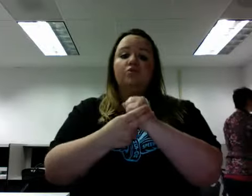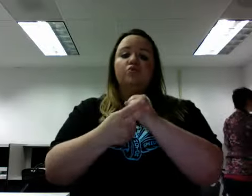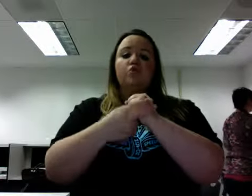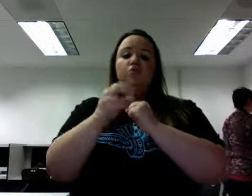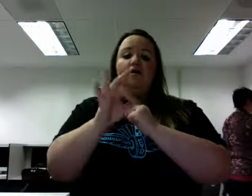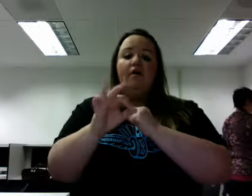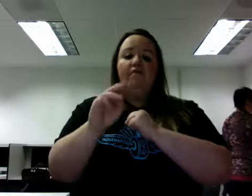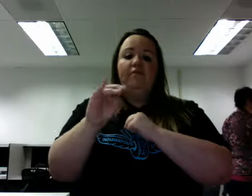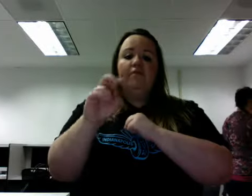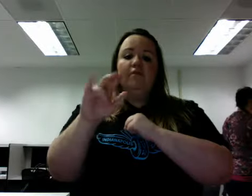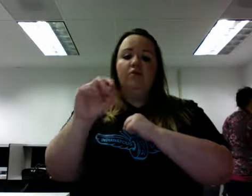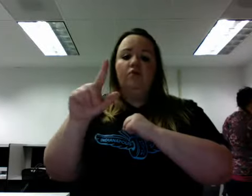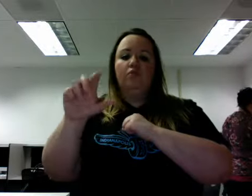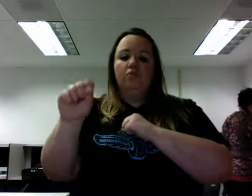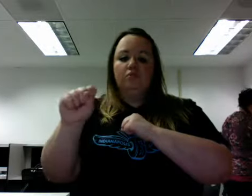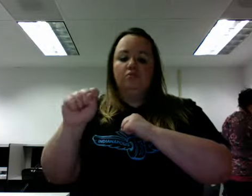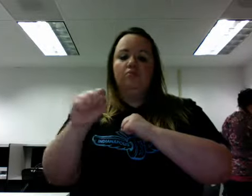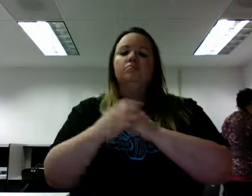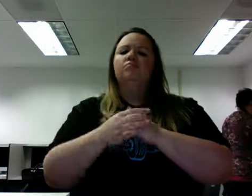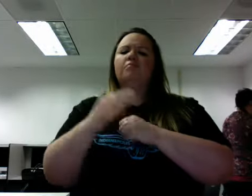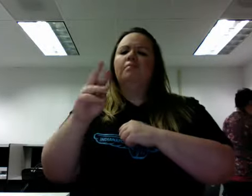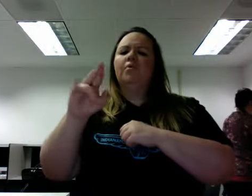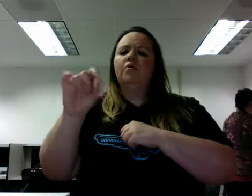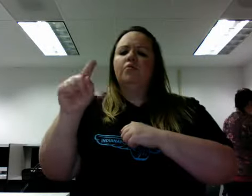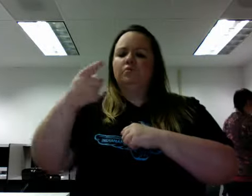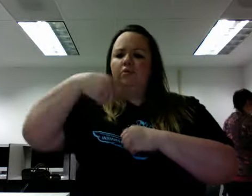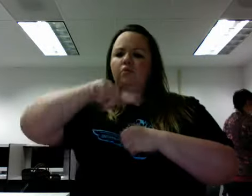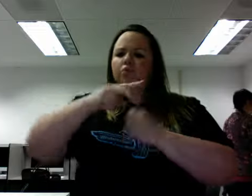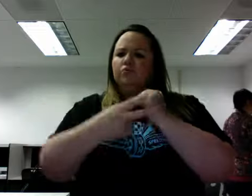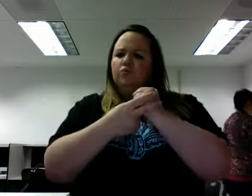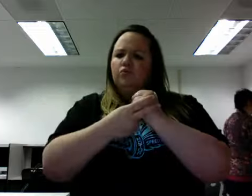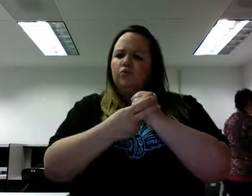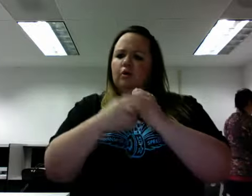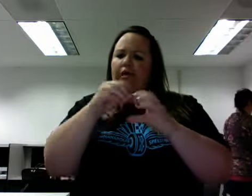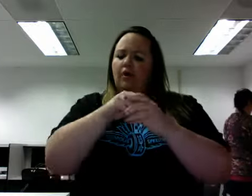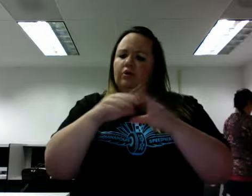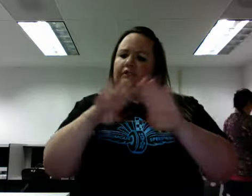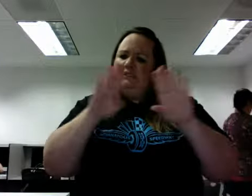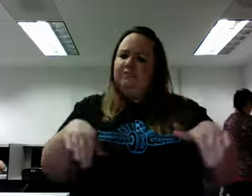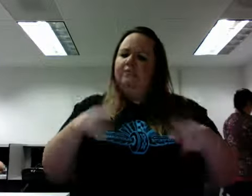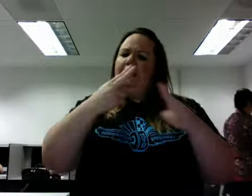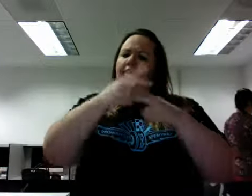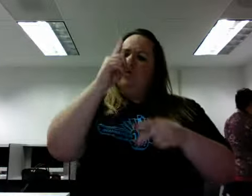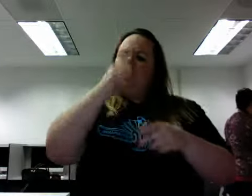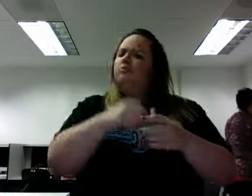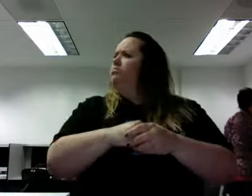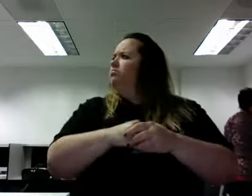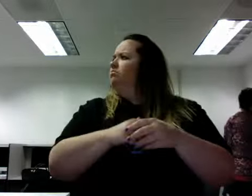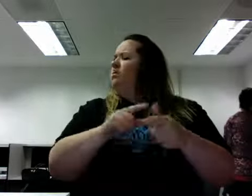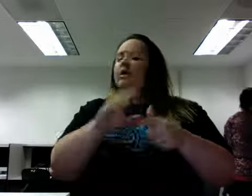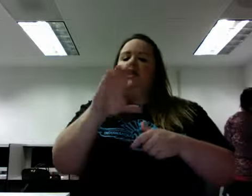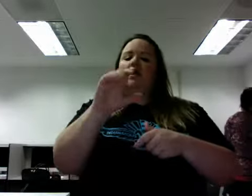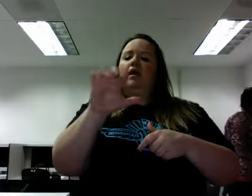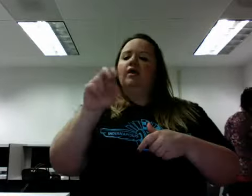that we store, by the way, in our skeletal system? Some useful minerals and things we store. Name one? Calcium. Okay, good. Name another one?